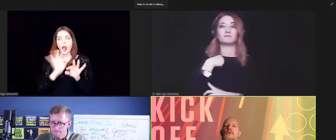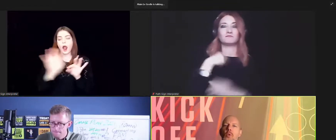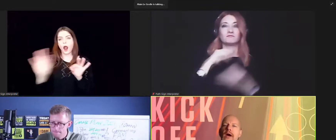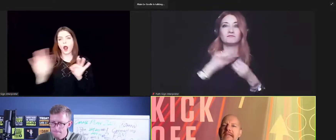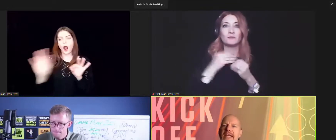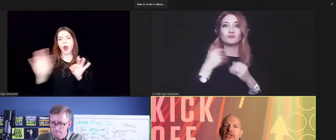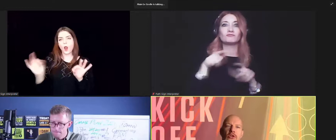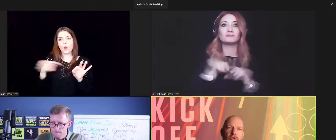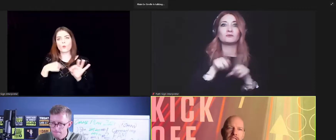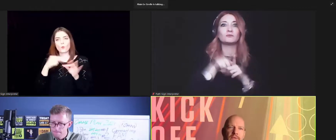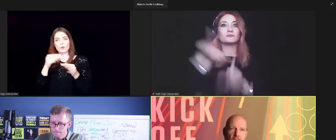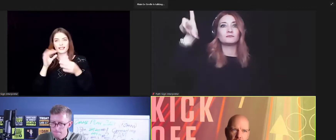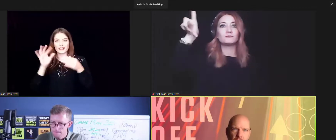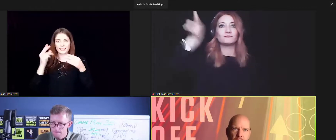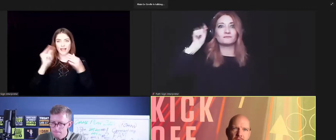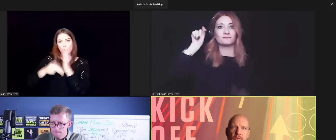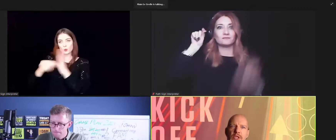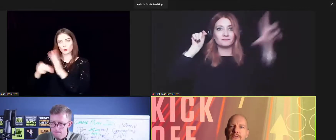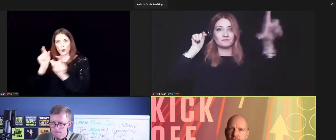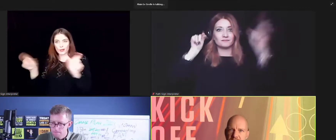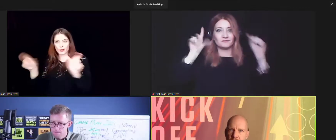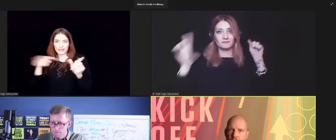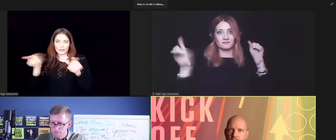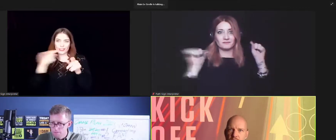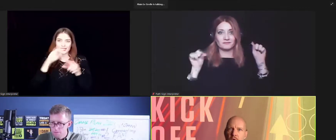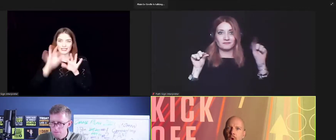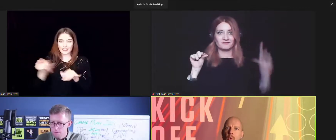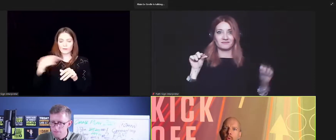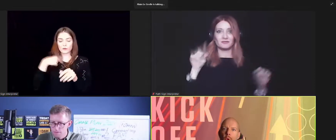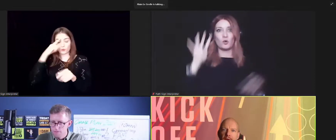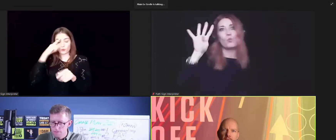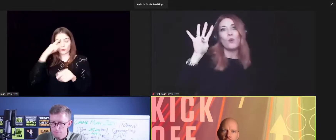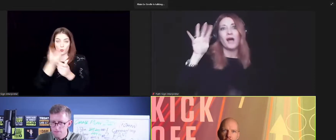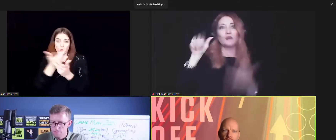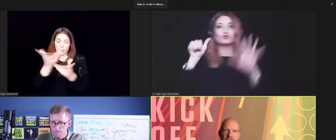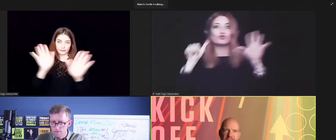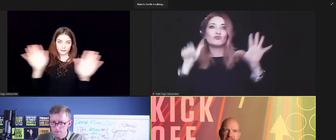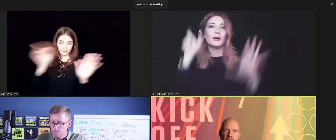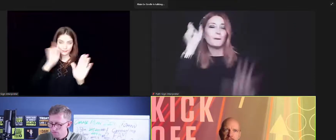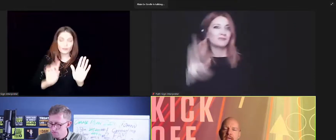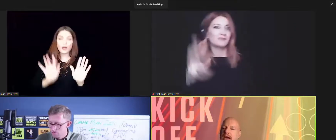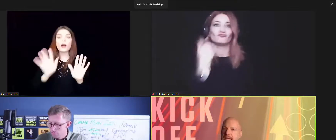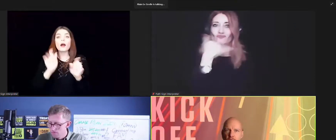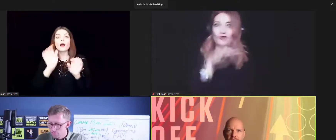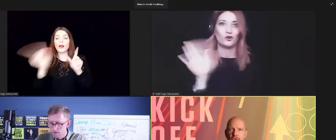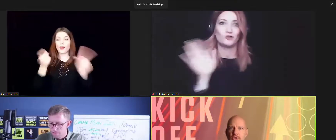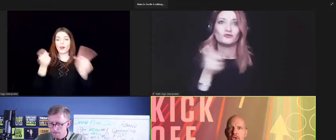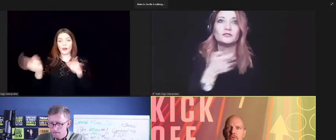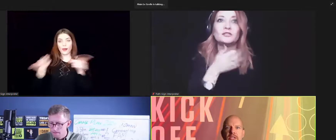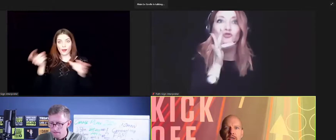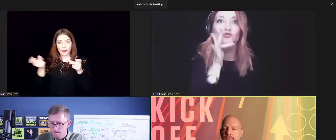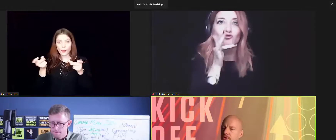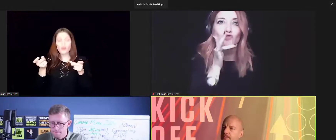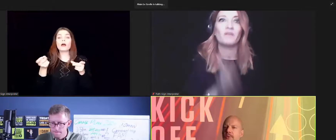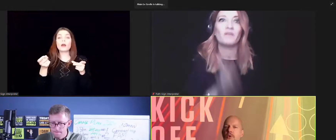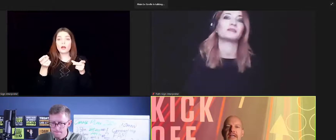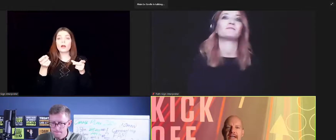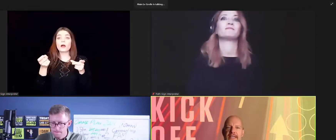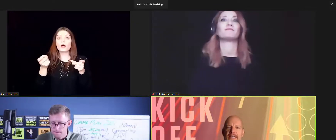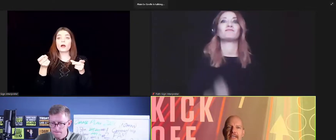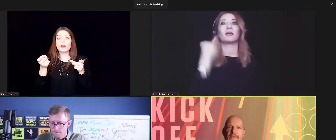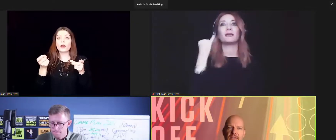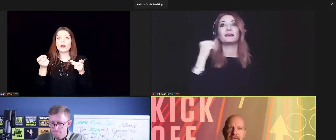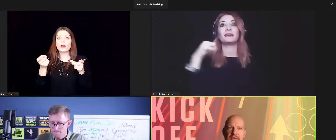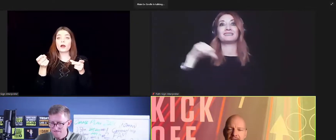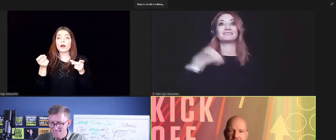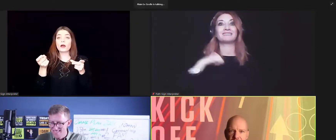have one exclusive hour with Frazer Brookes, one coaching session. I know I need to slow down for the poor guys.